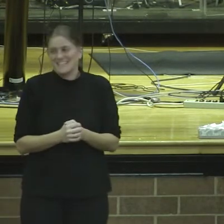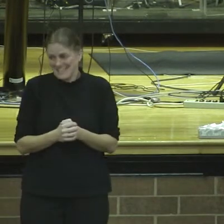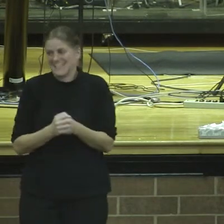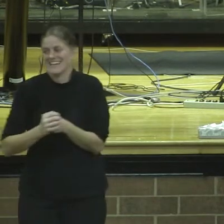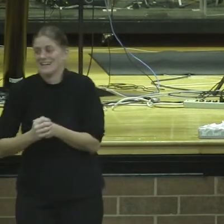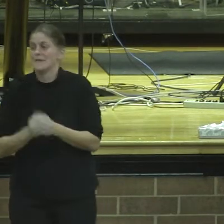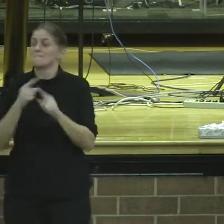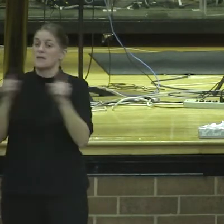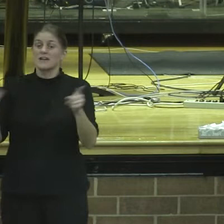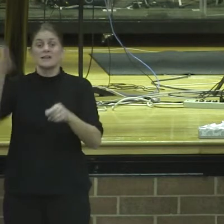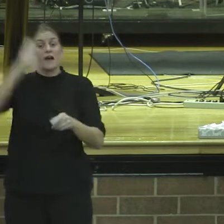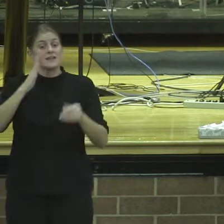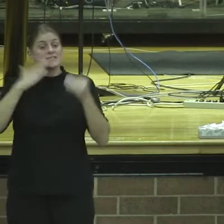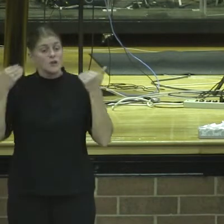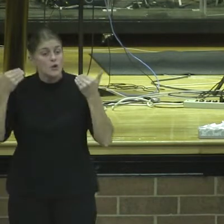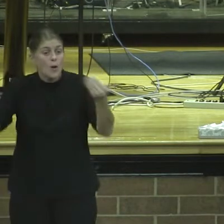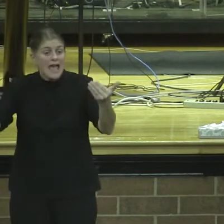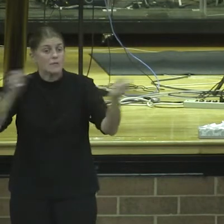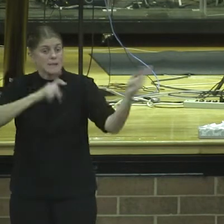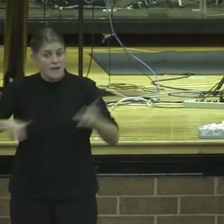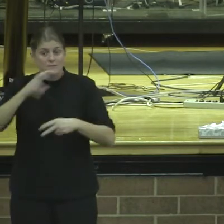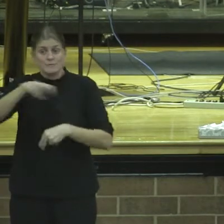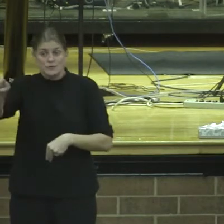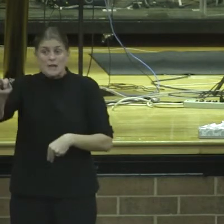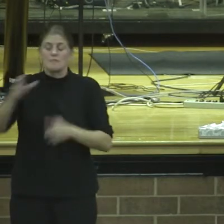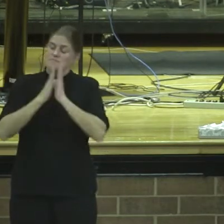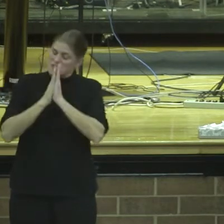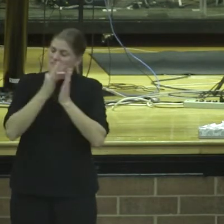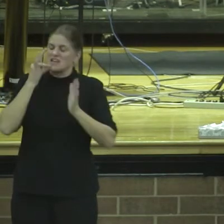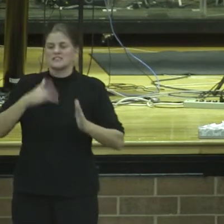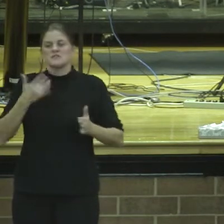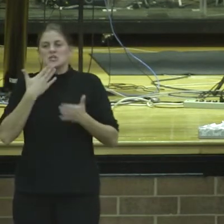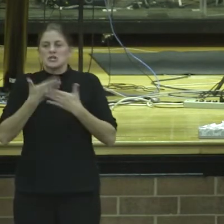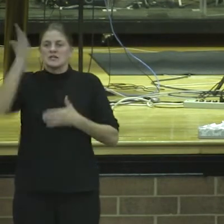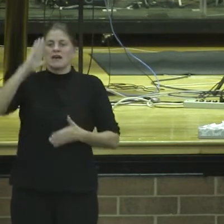But we got the green light. We came back. We both prayed and fasted. We felt really good.